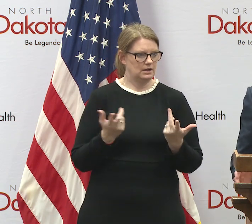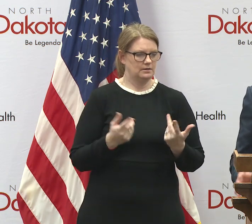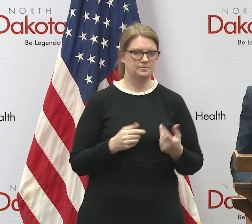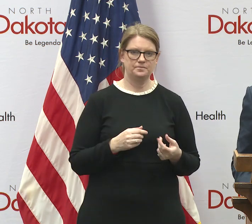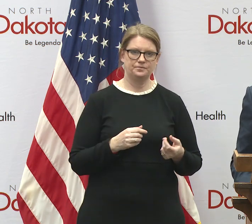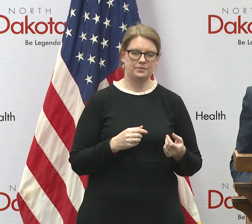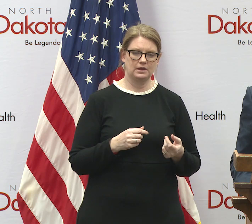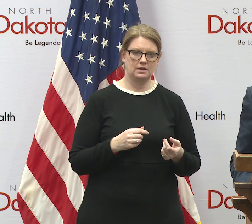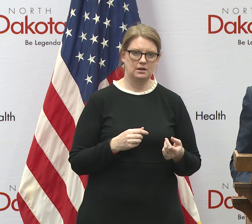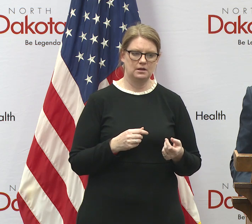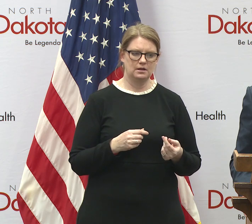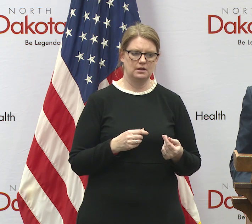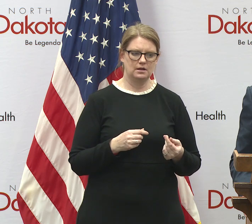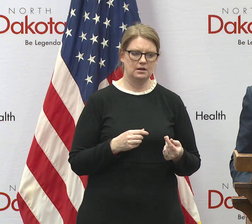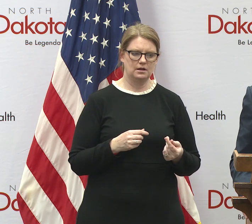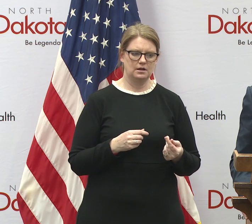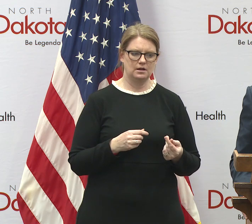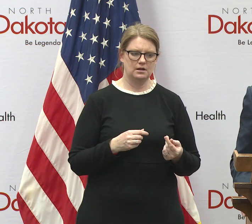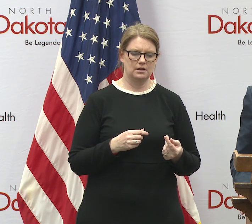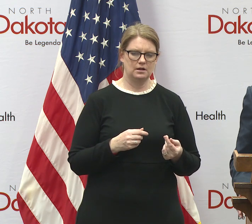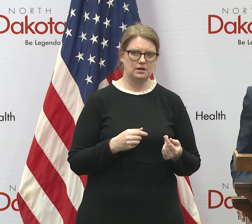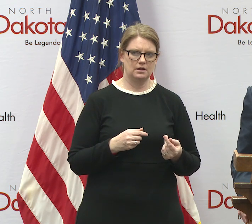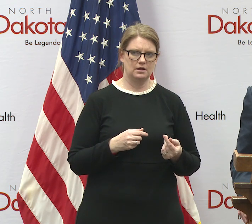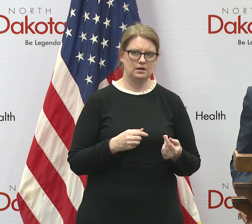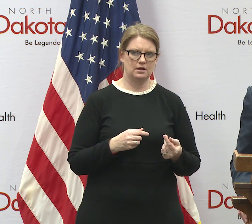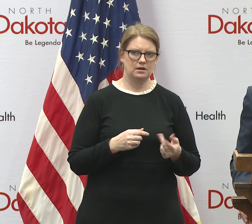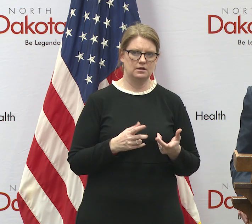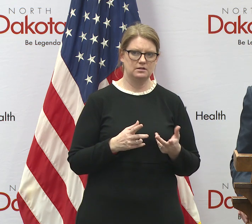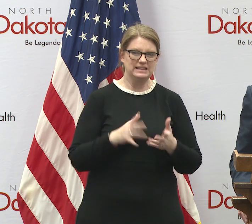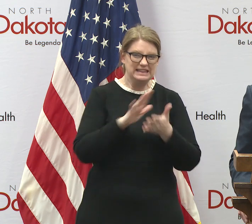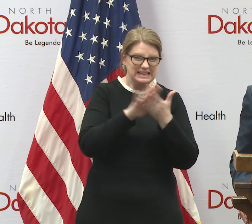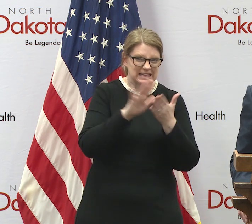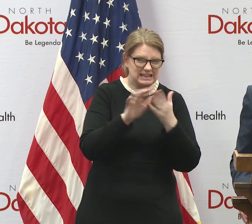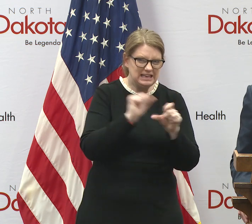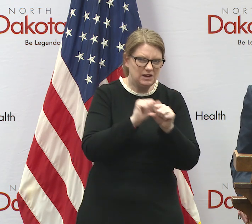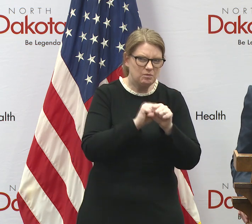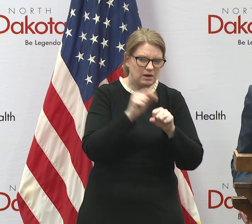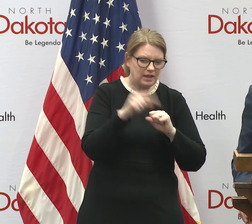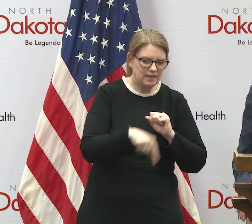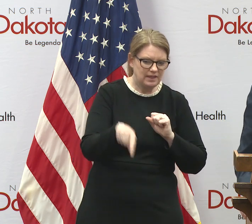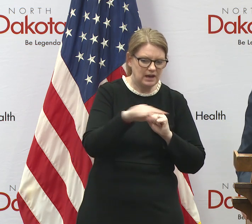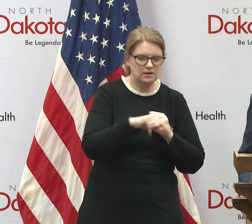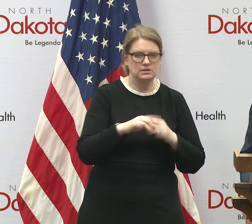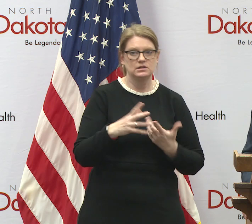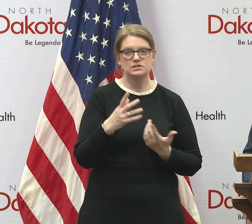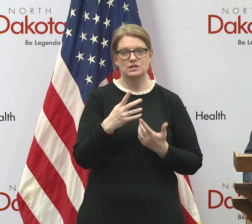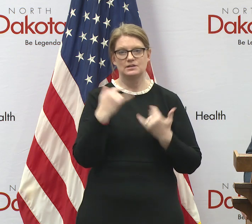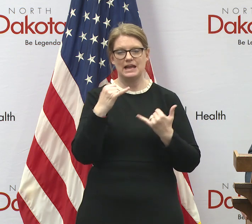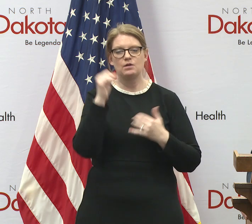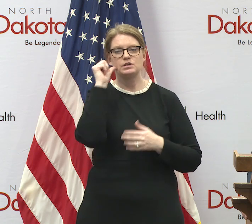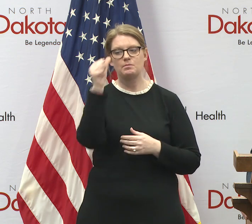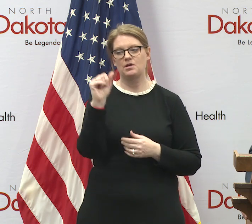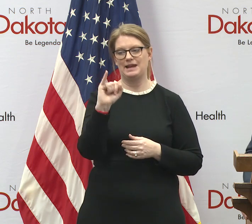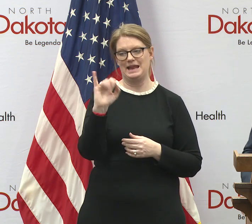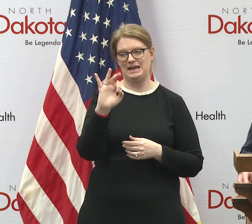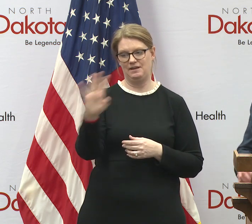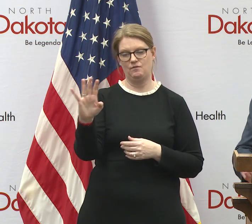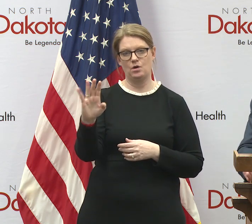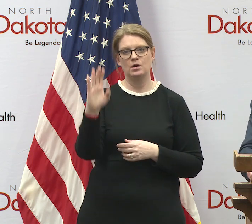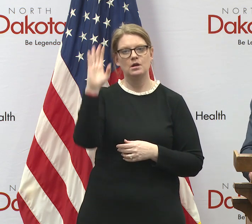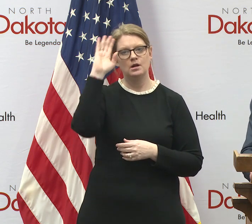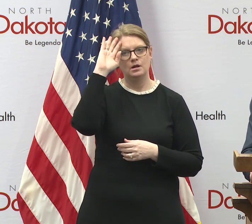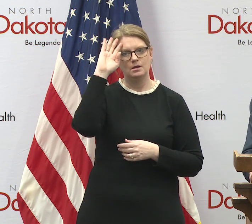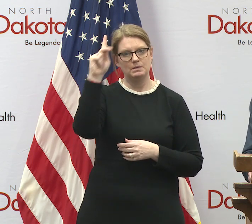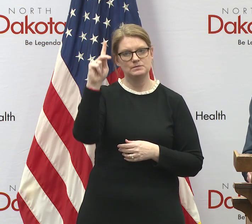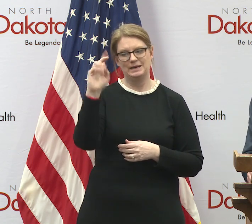sanitation and work when we're the environmental cleaning work there. But on Sunday, tomorrow on I-94, the